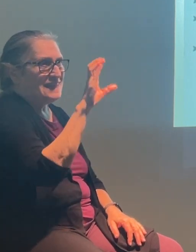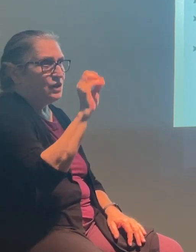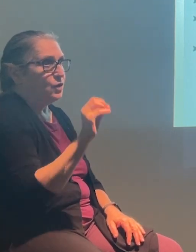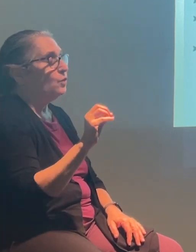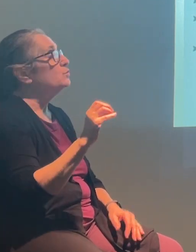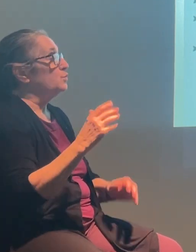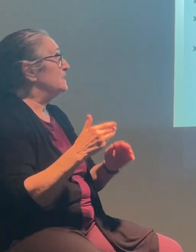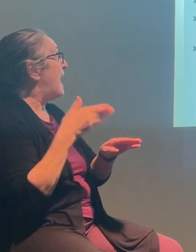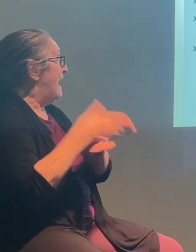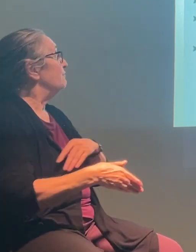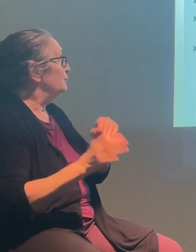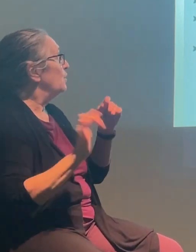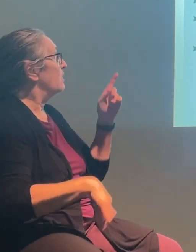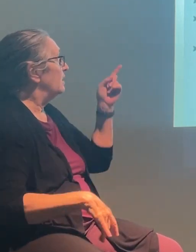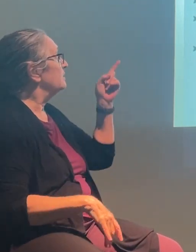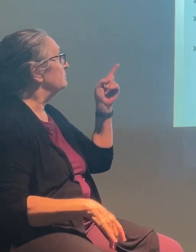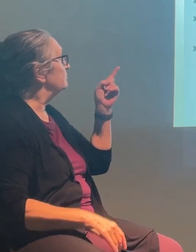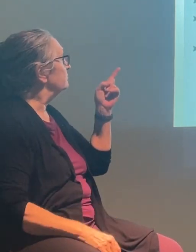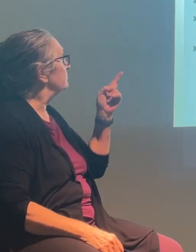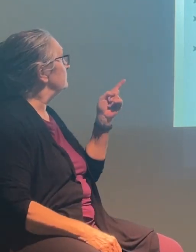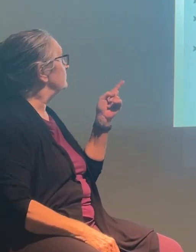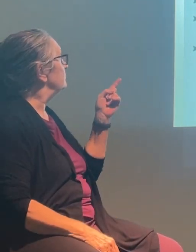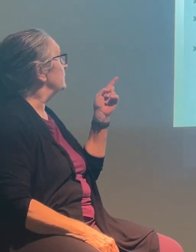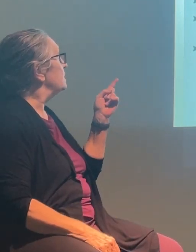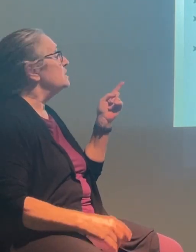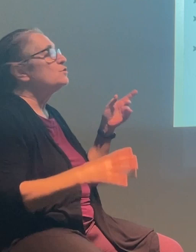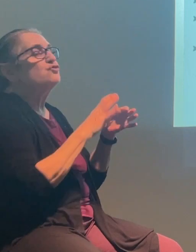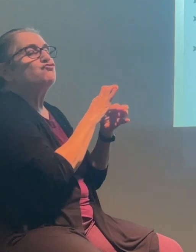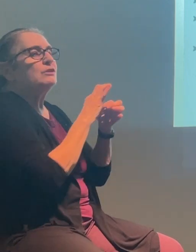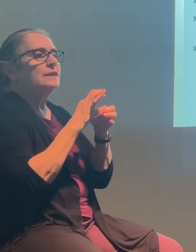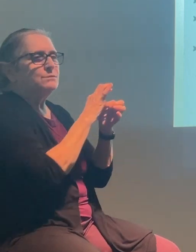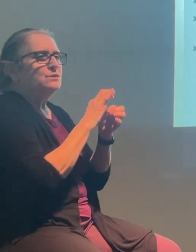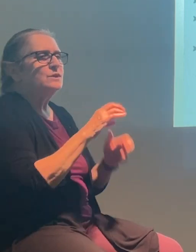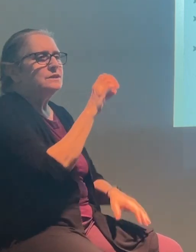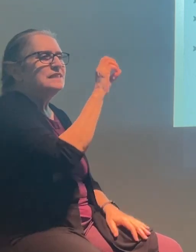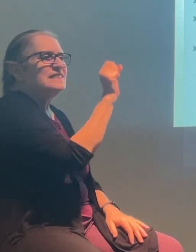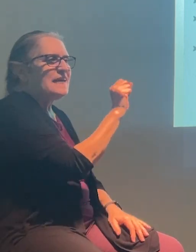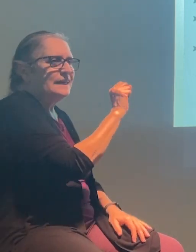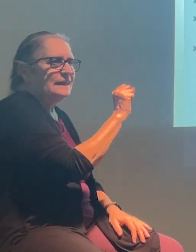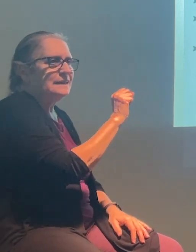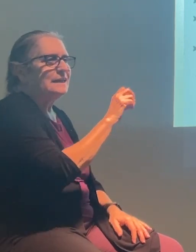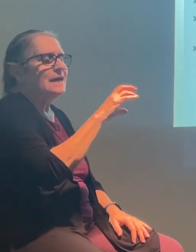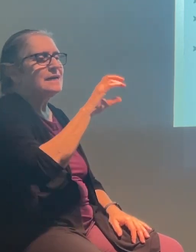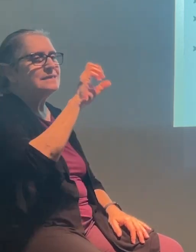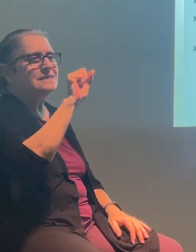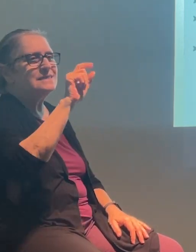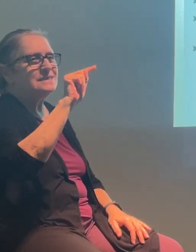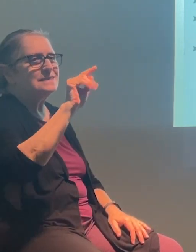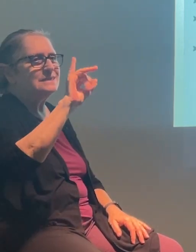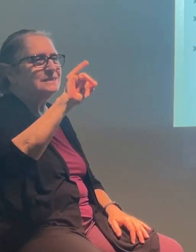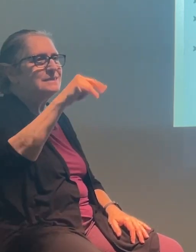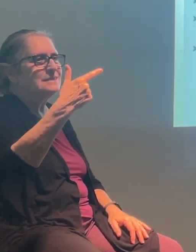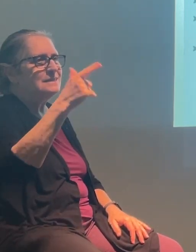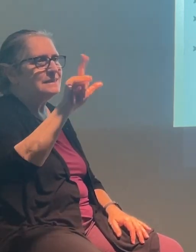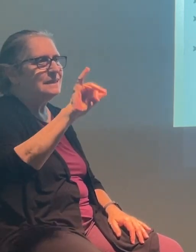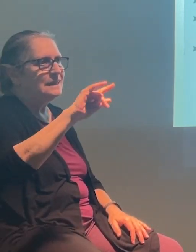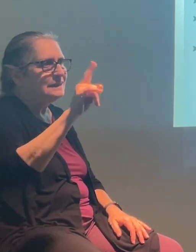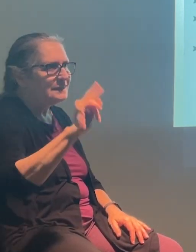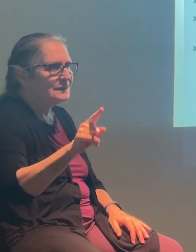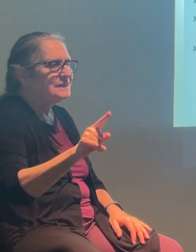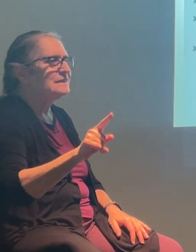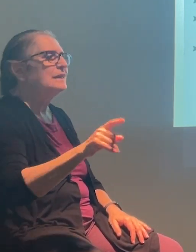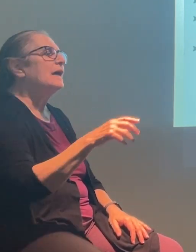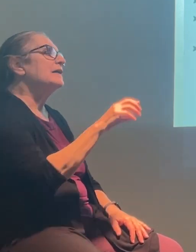So there's also going to be a lot of relationship between Steichen, Stieglitz, Steichens, Hoda. We're going to look at them in